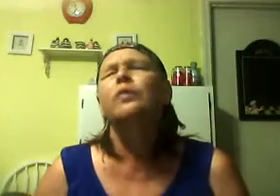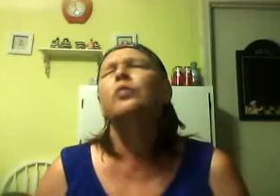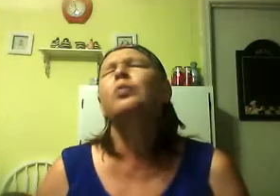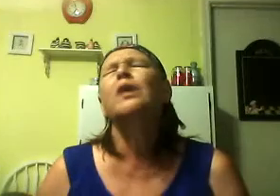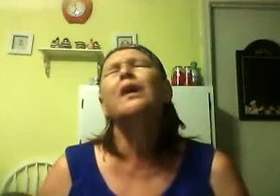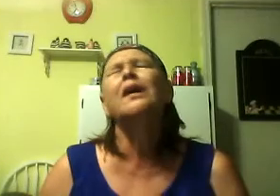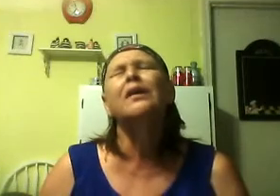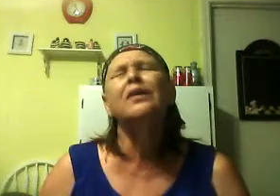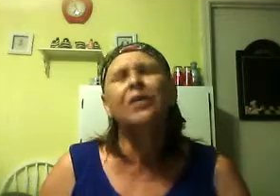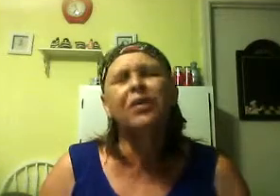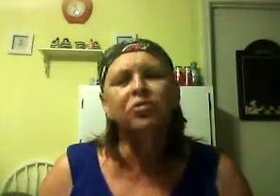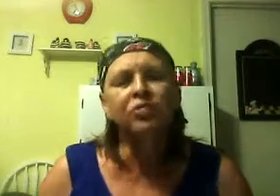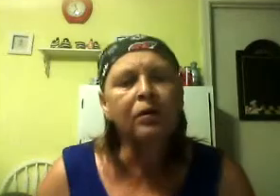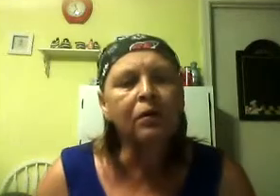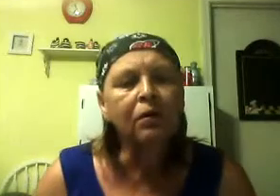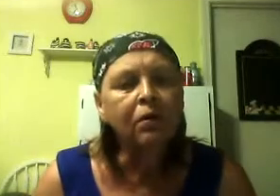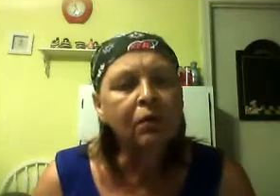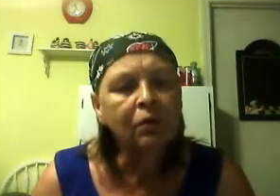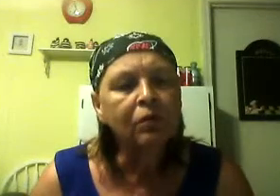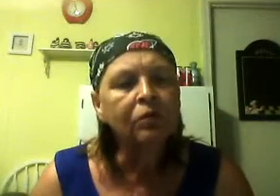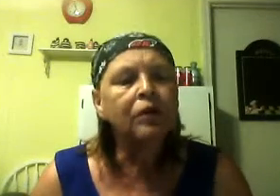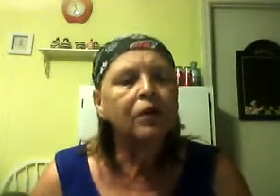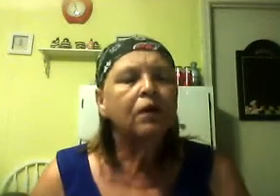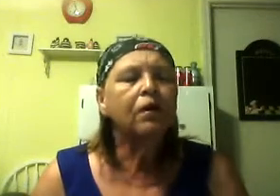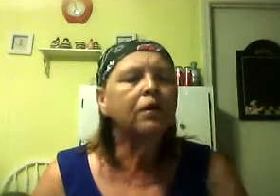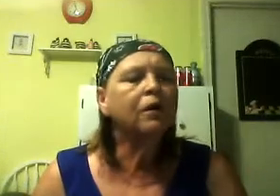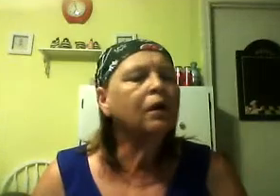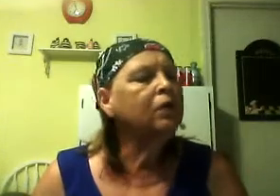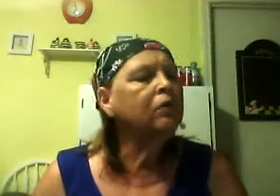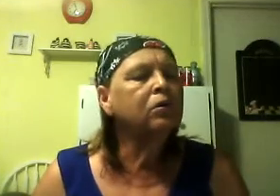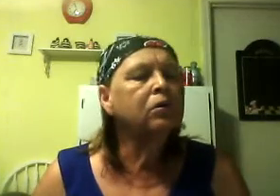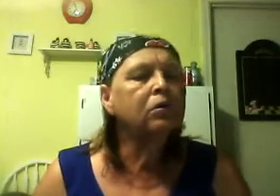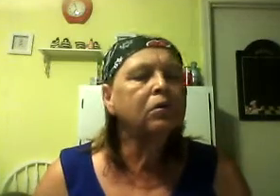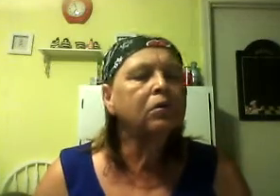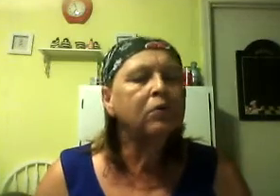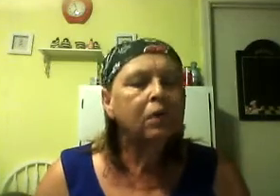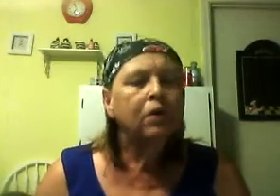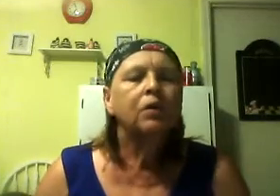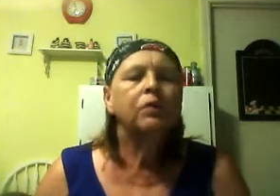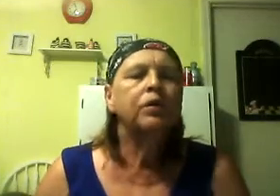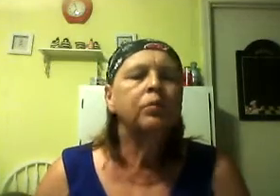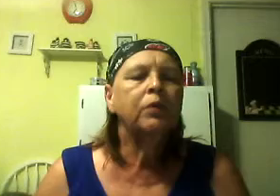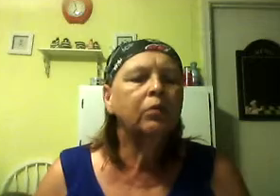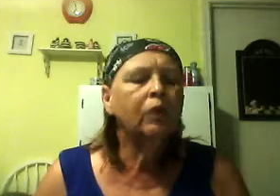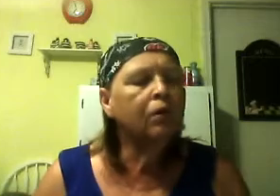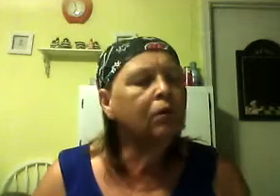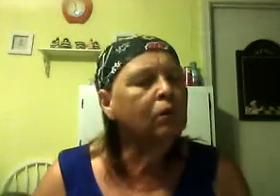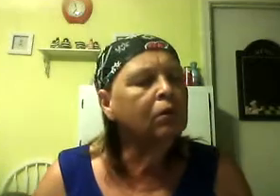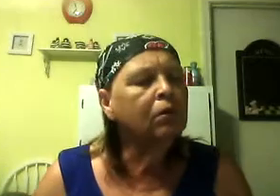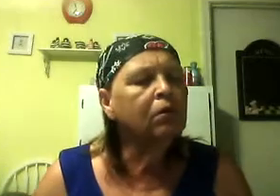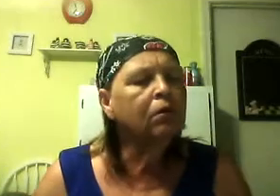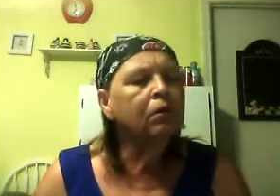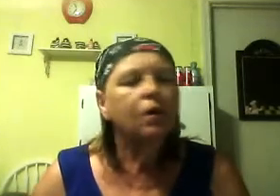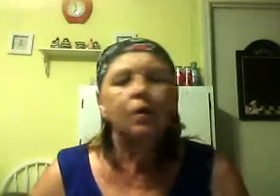the brightest stars. I got you deep in my heart.